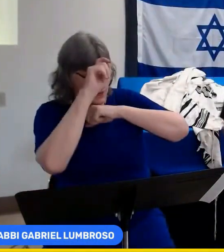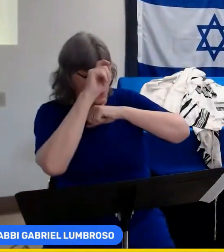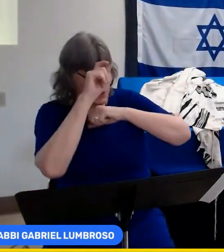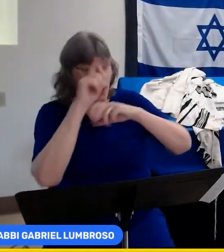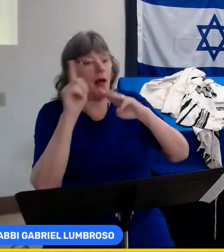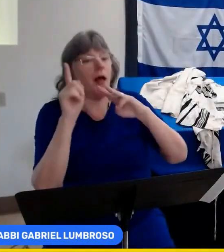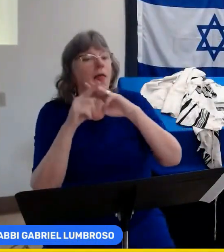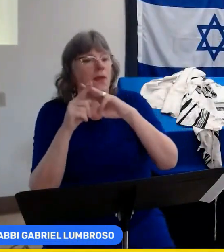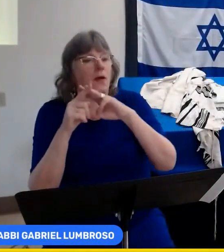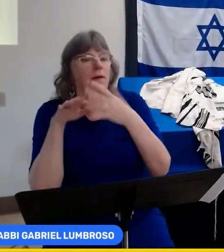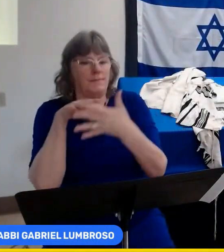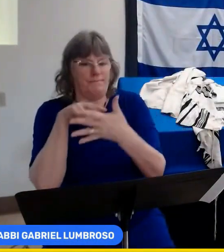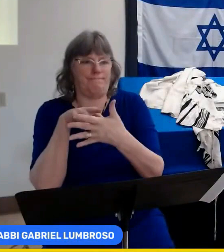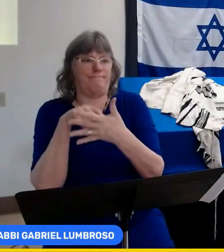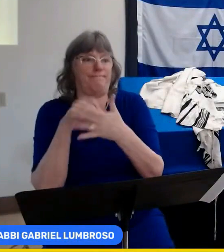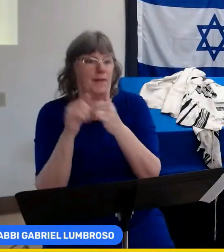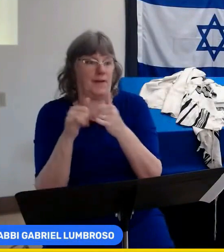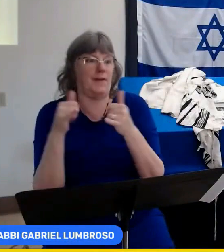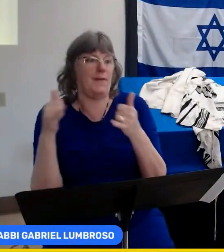there. No!